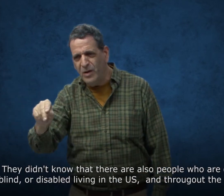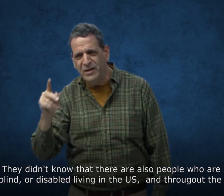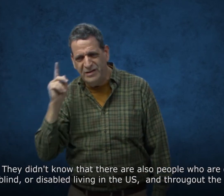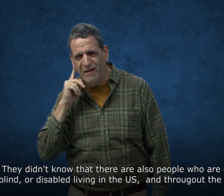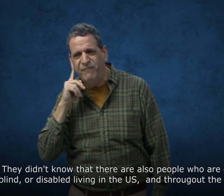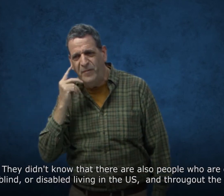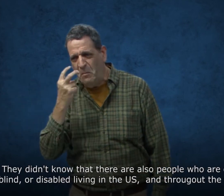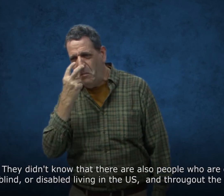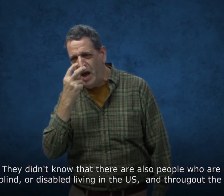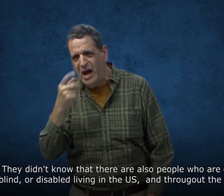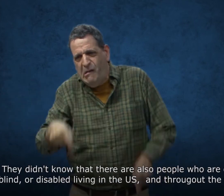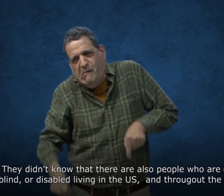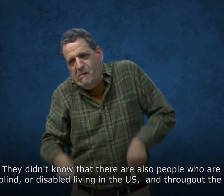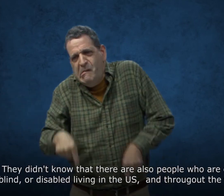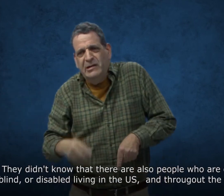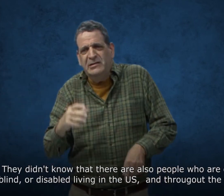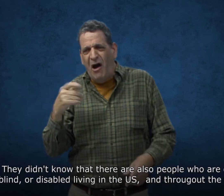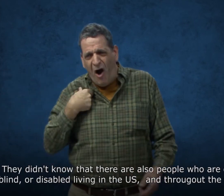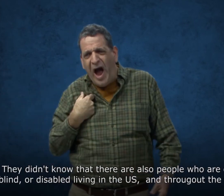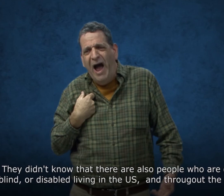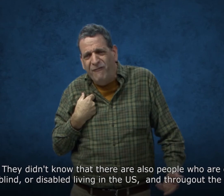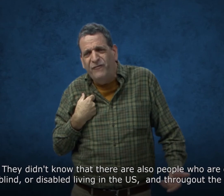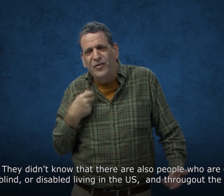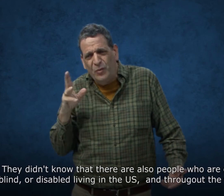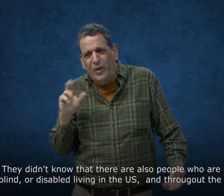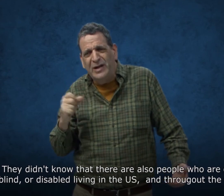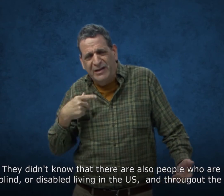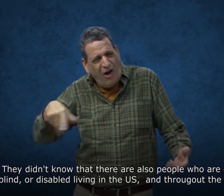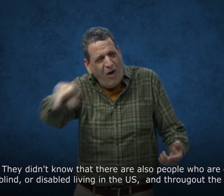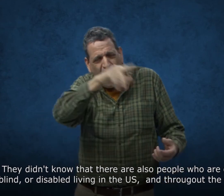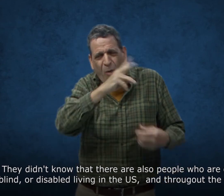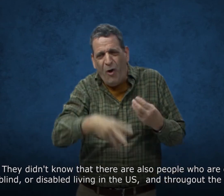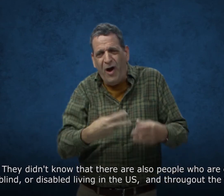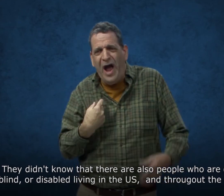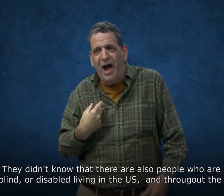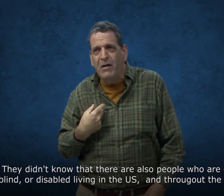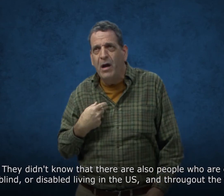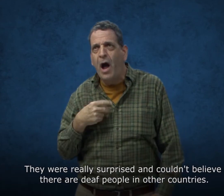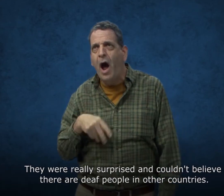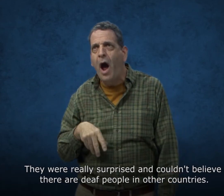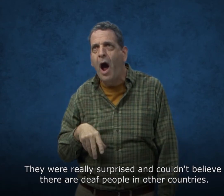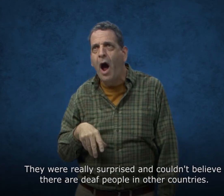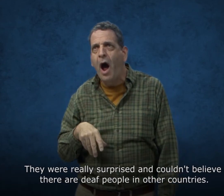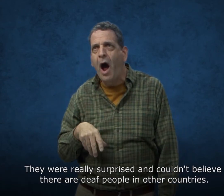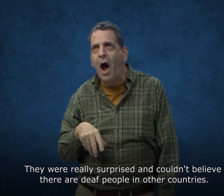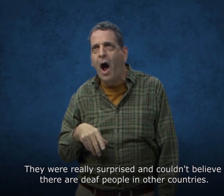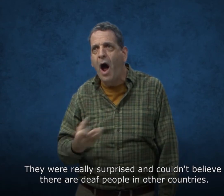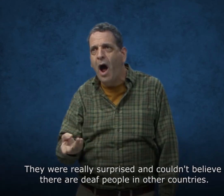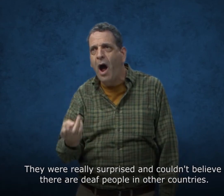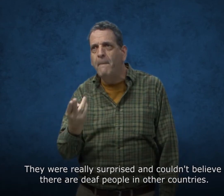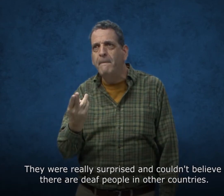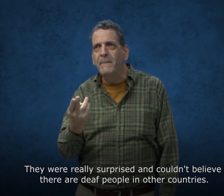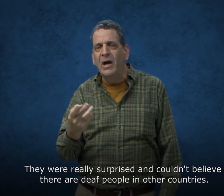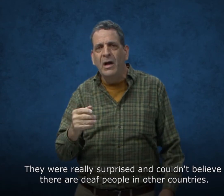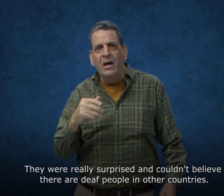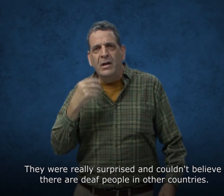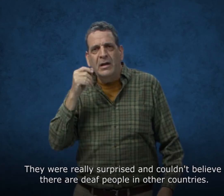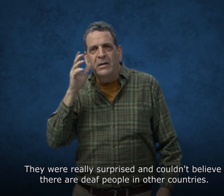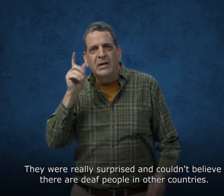are also people who are deaf, blind, or disabled living in the U.S. and throughout the world. They were really surprised and